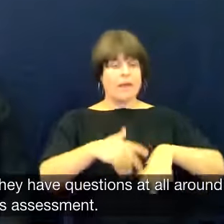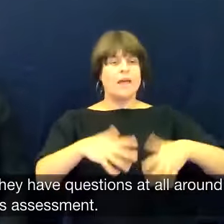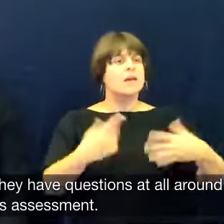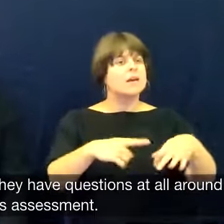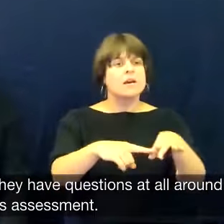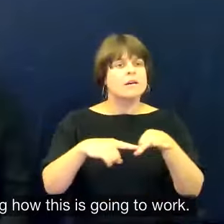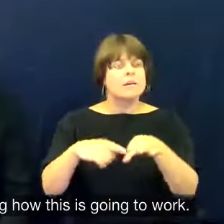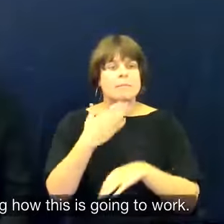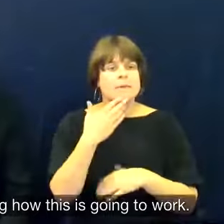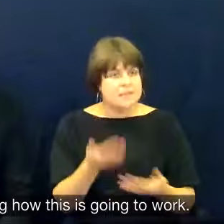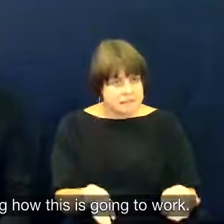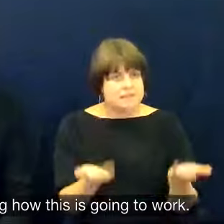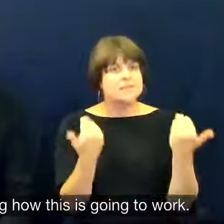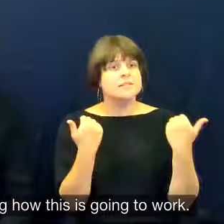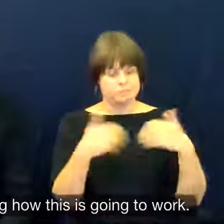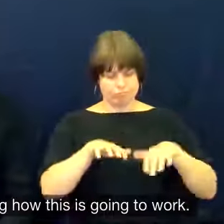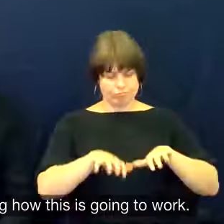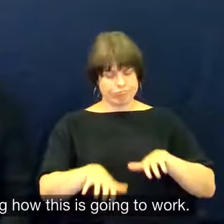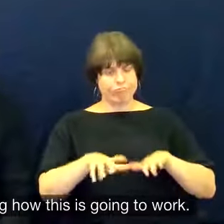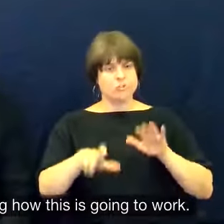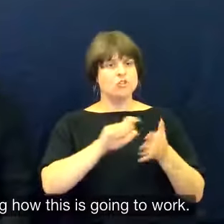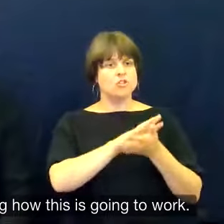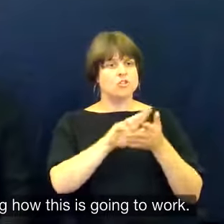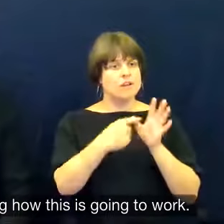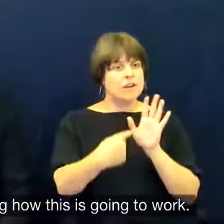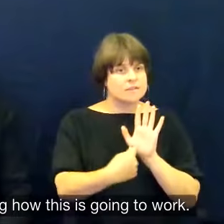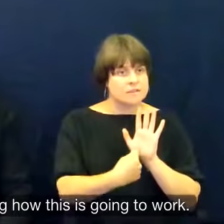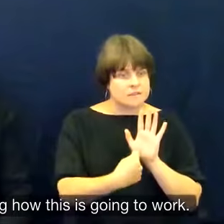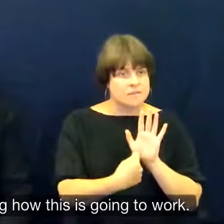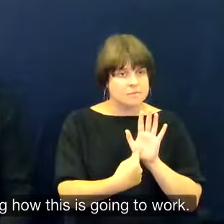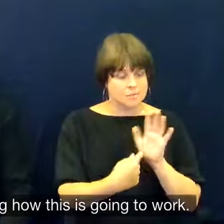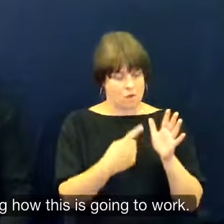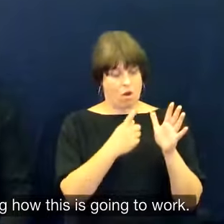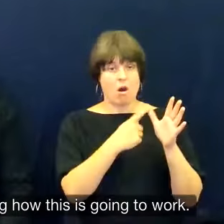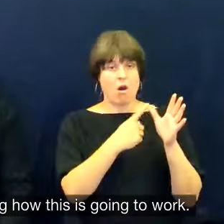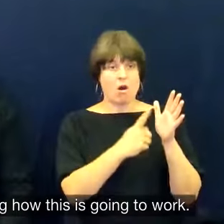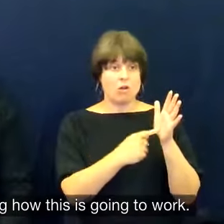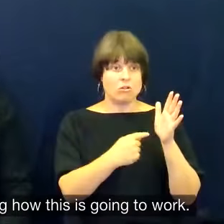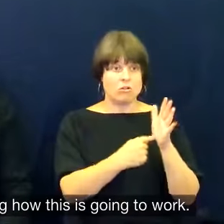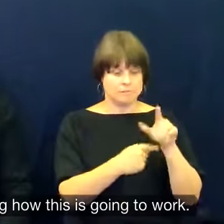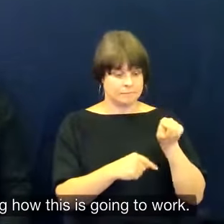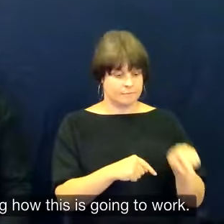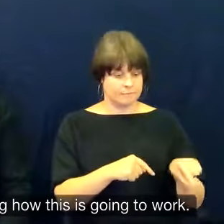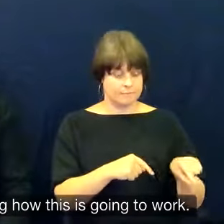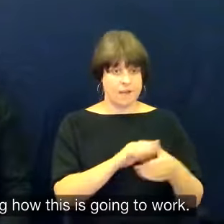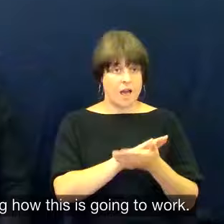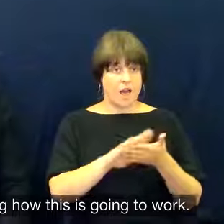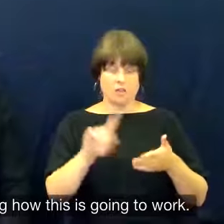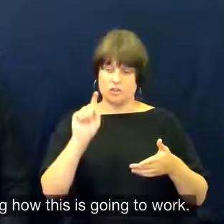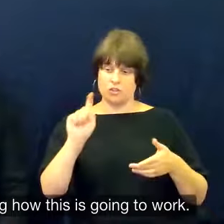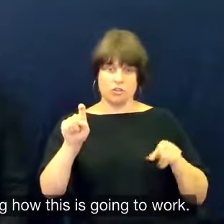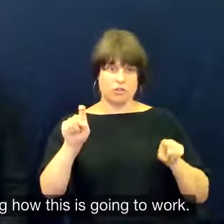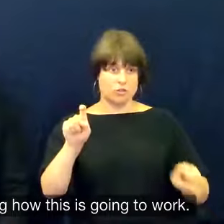have, please type in your chat box, Alt-H, or if you